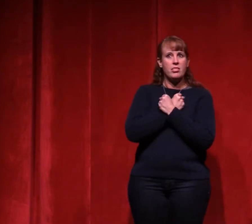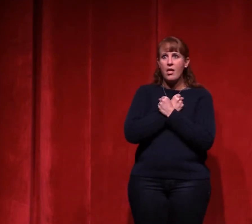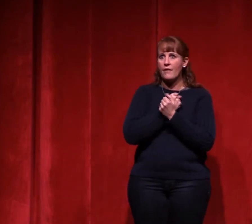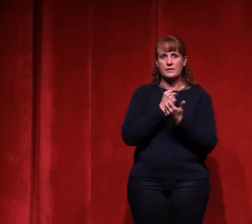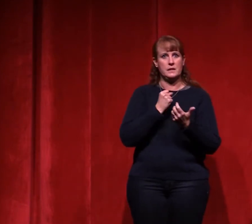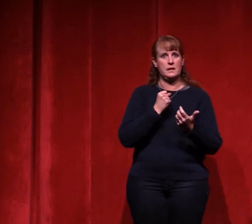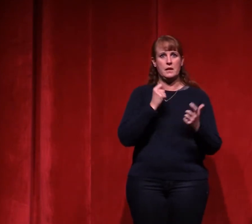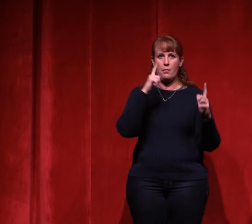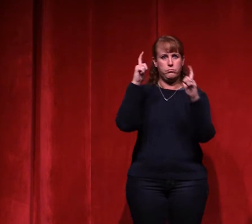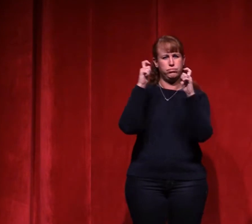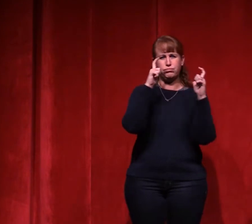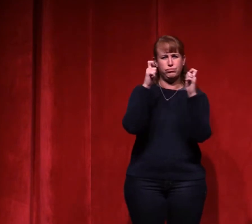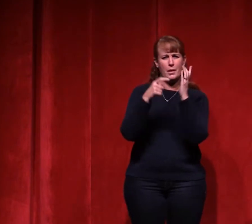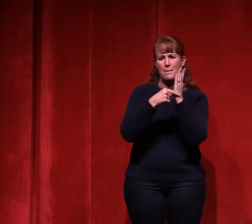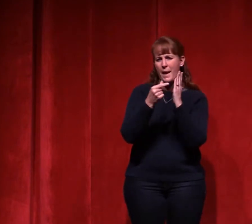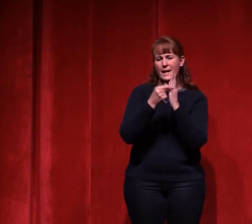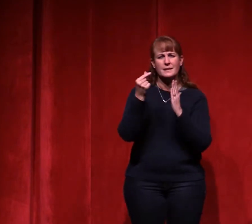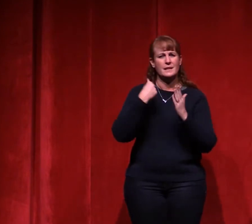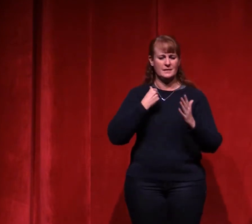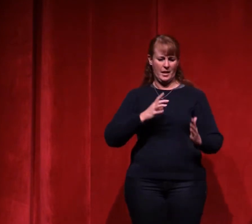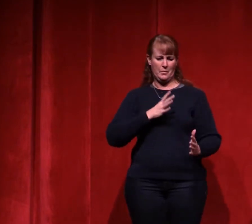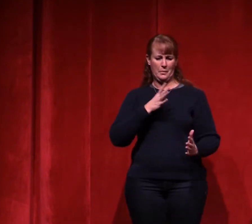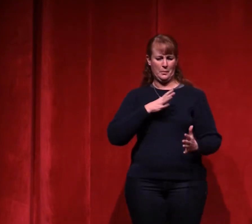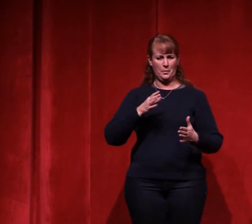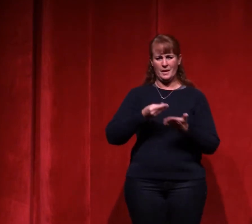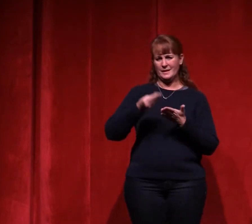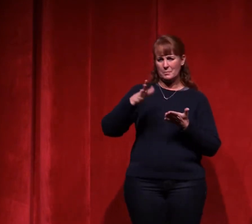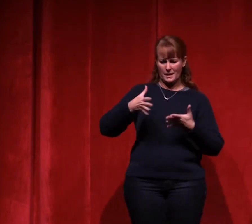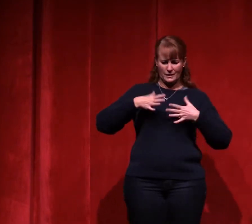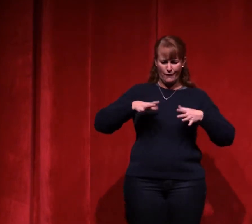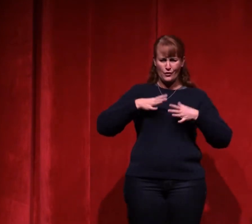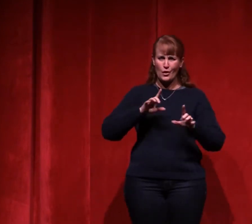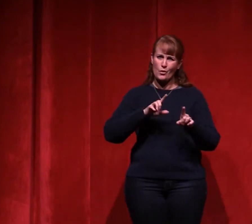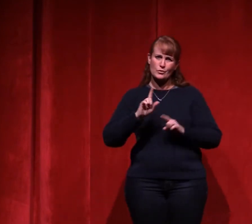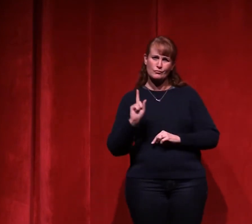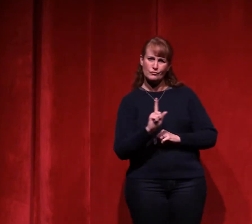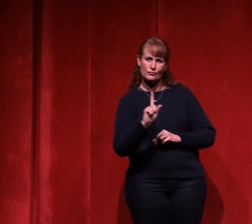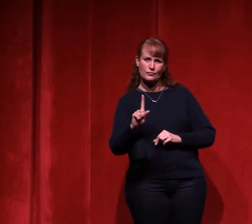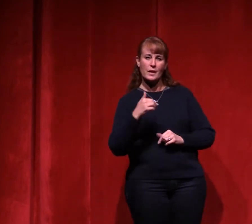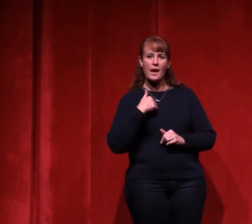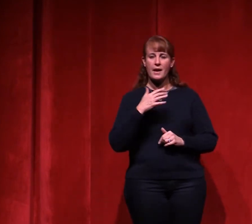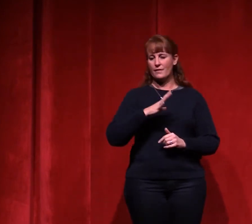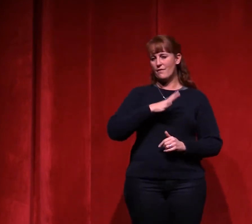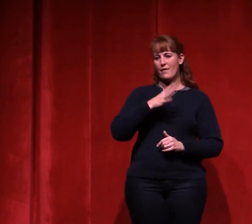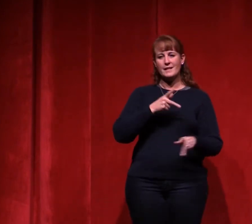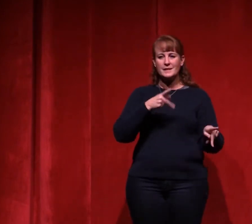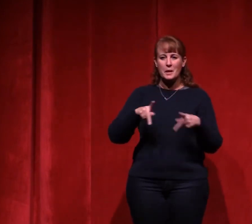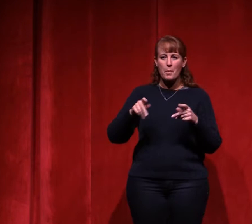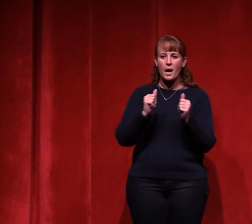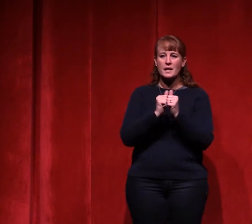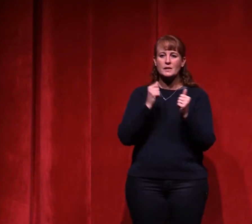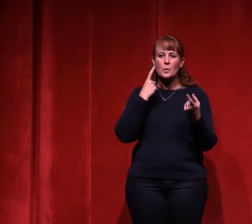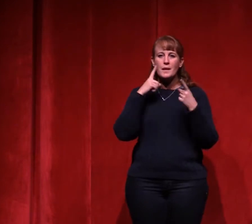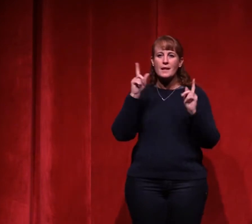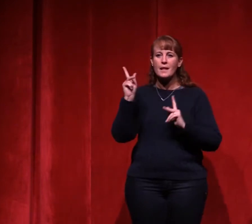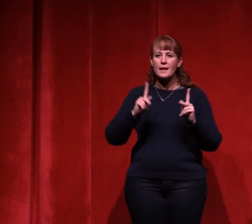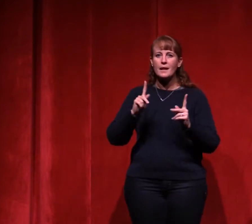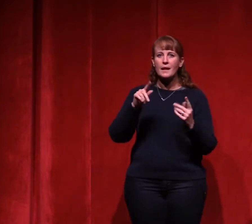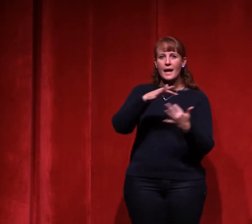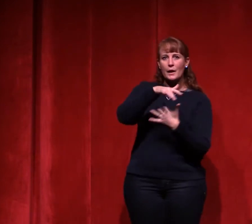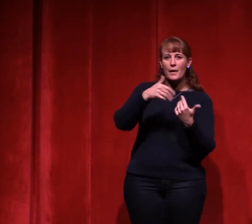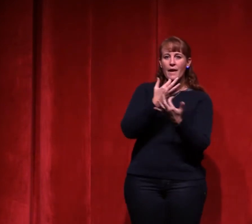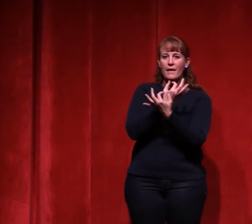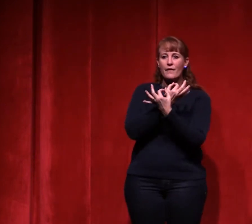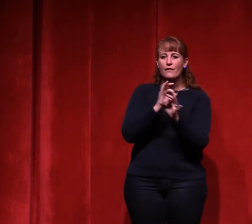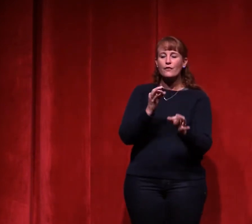for countless magazines. I wore high fashion clothes on the runway. There were VIP parties complete with celebrity interactions. There were free